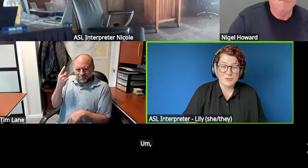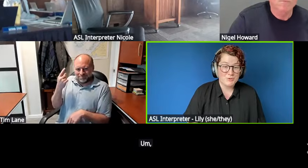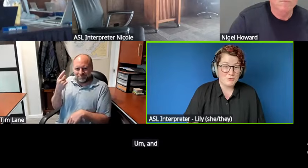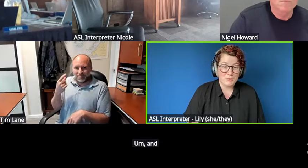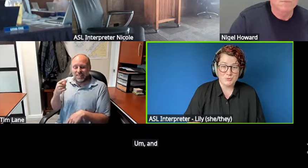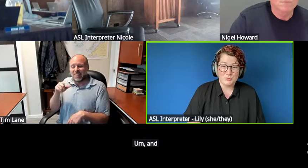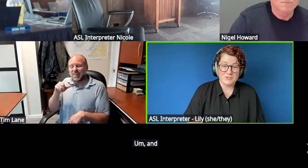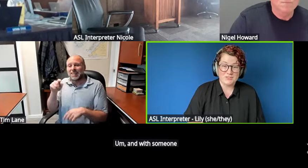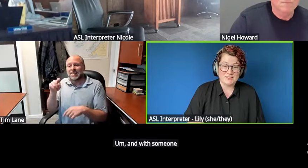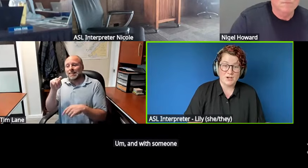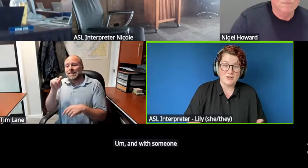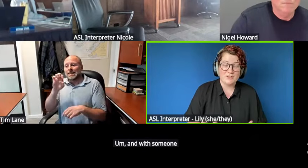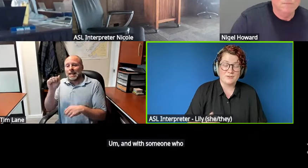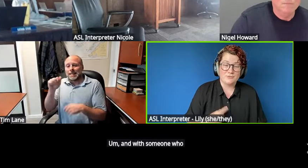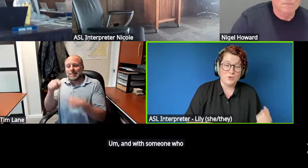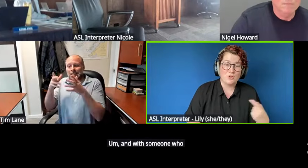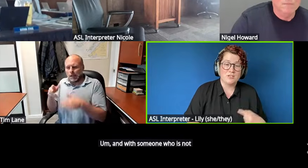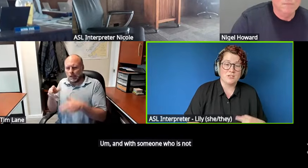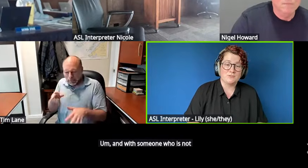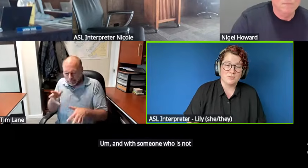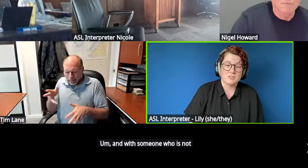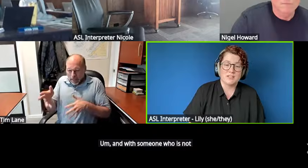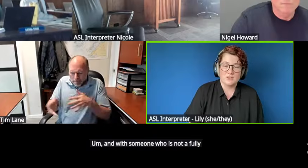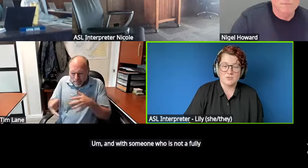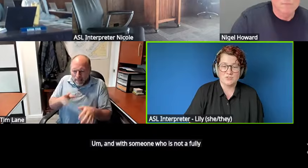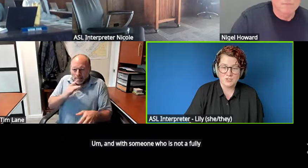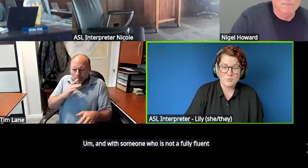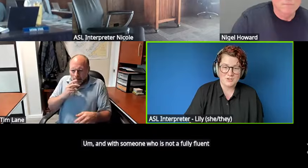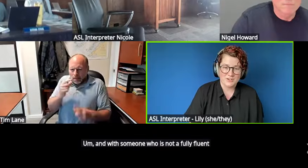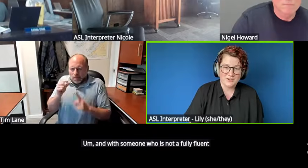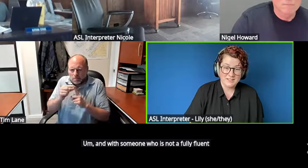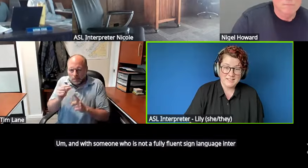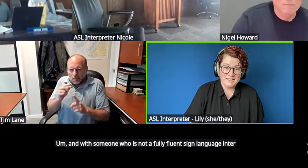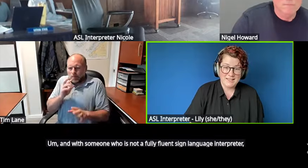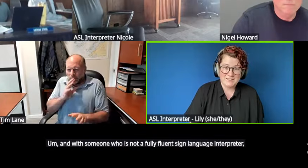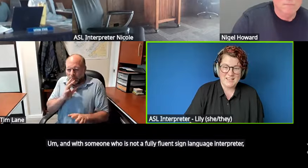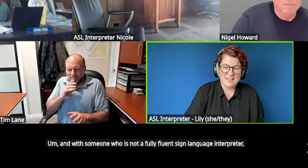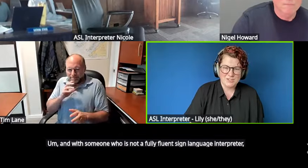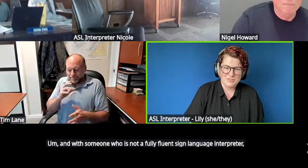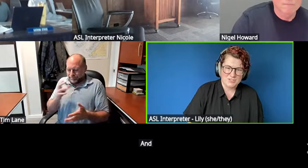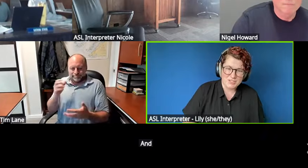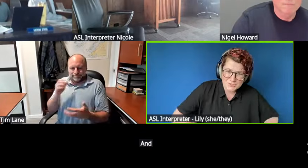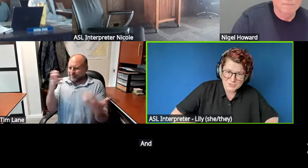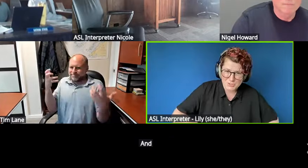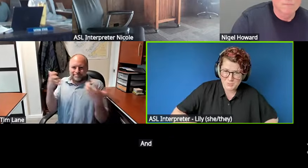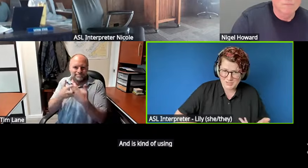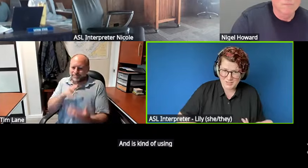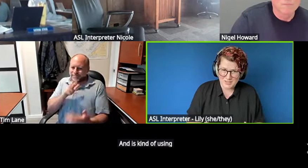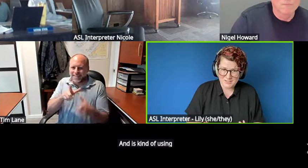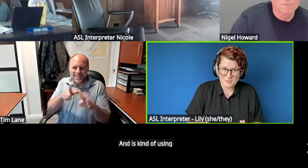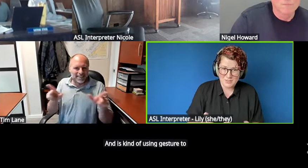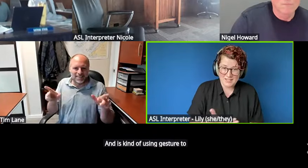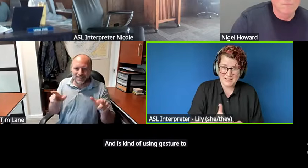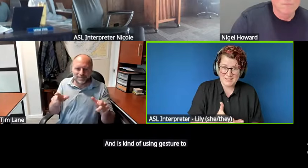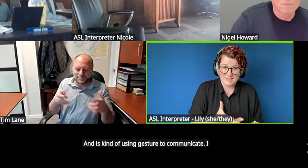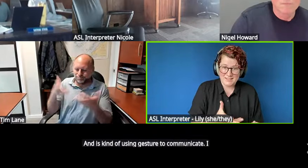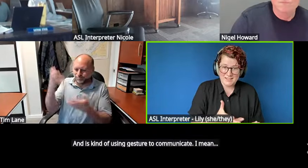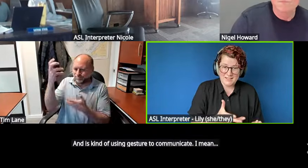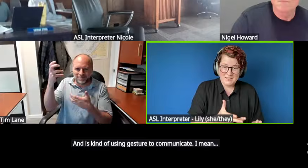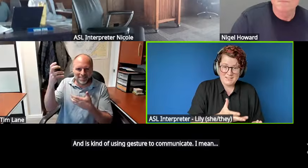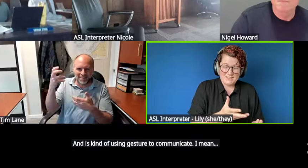with someone who is not a fully fluent sign language interpreter and is kind of using gesture to communicate, I